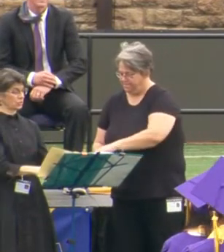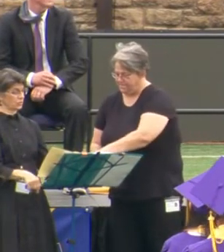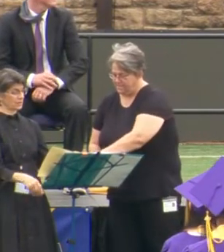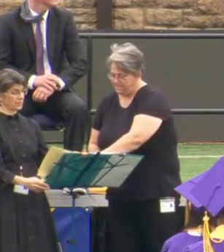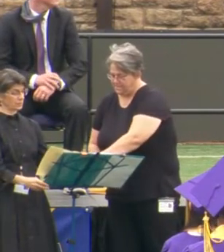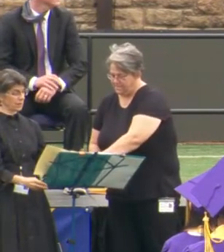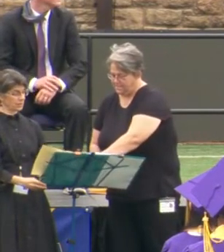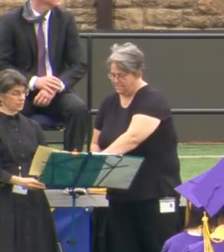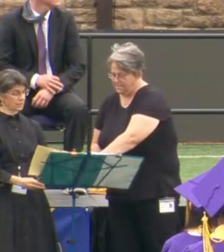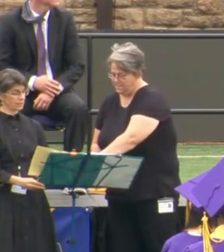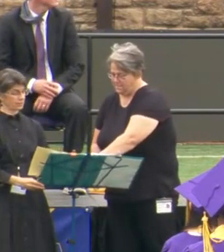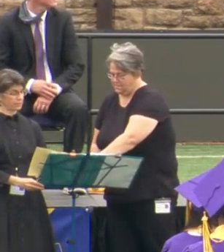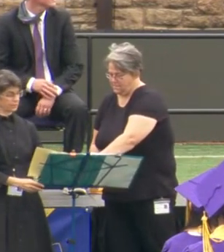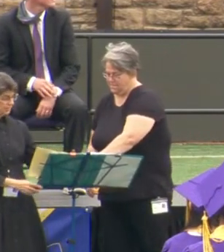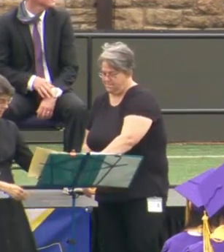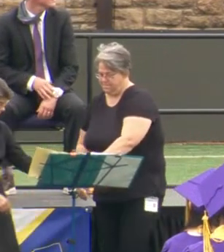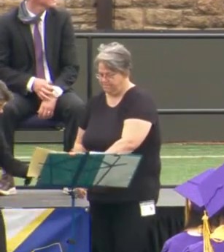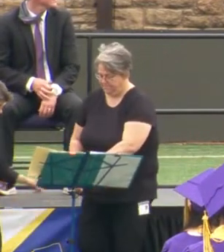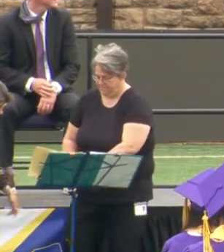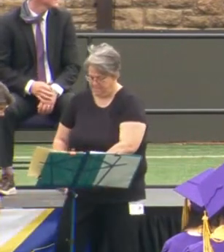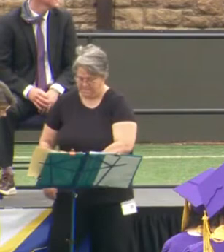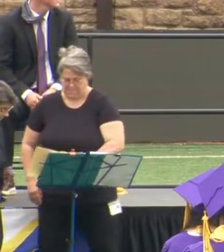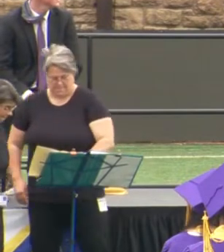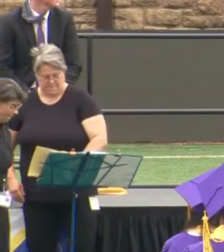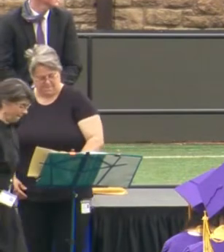Tyler Martin.